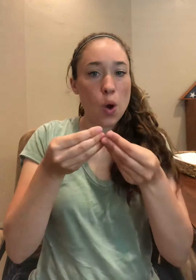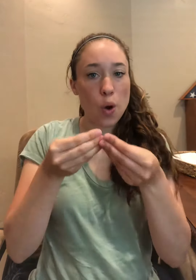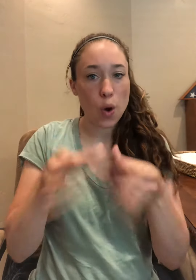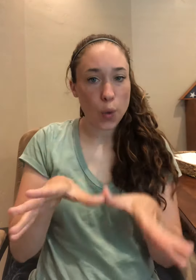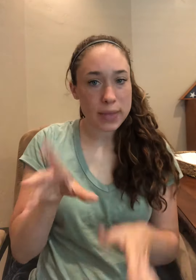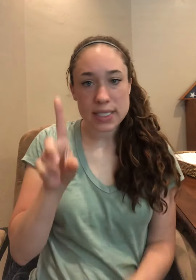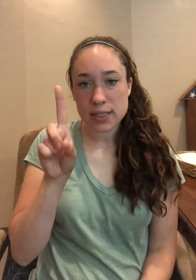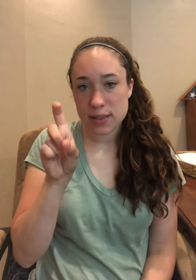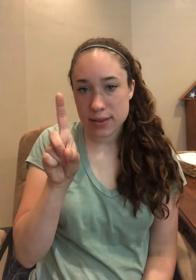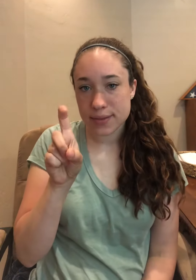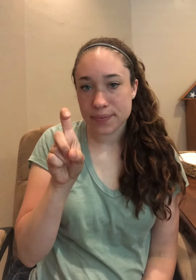homeless?